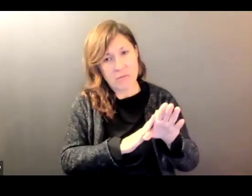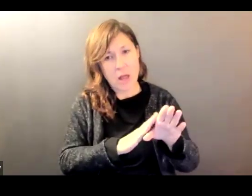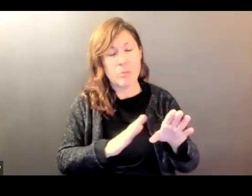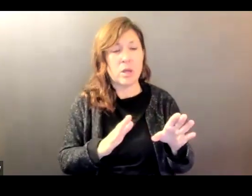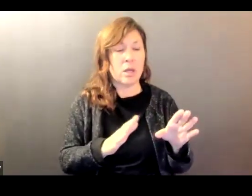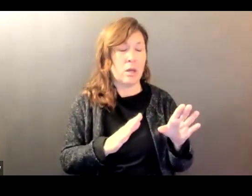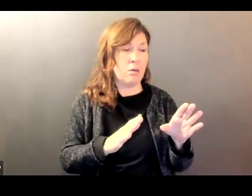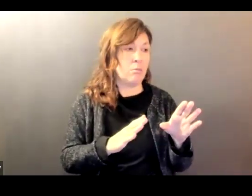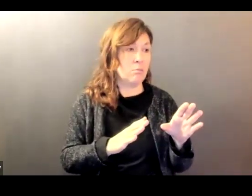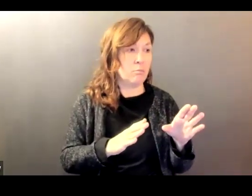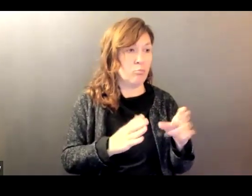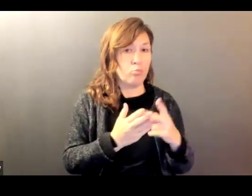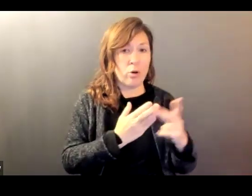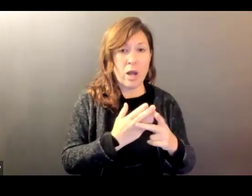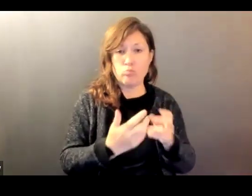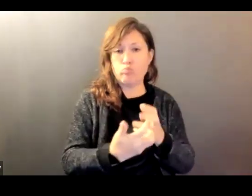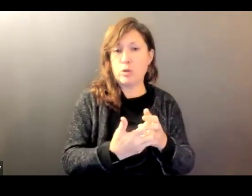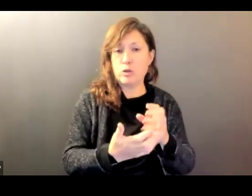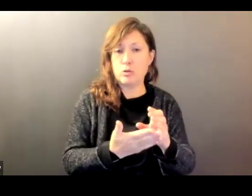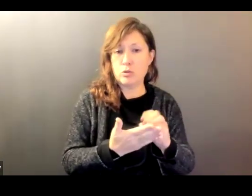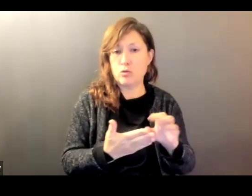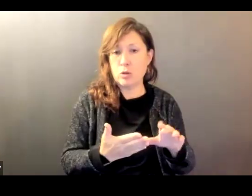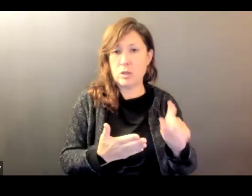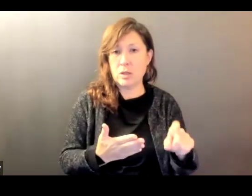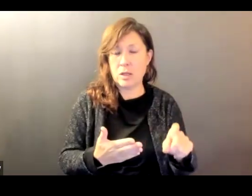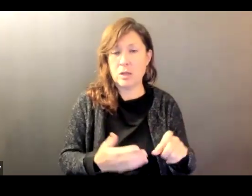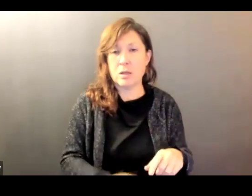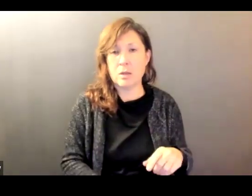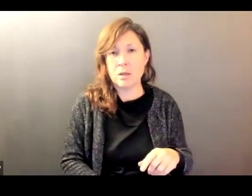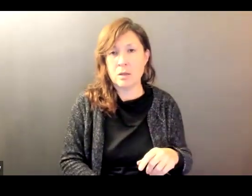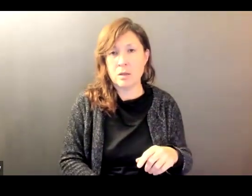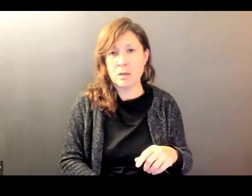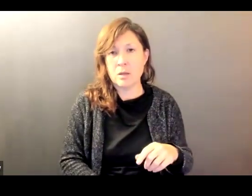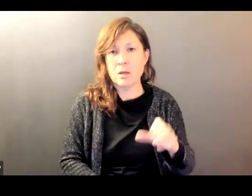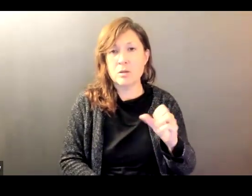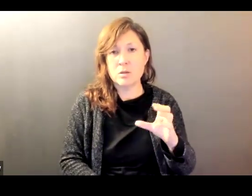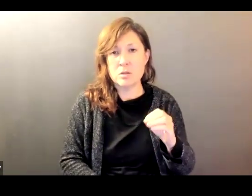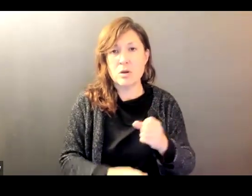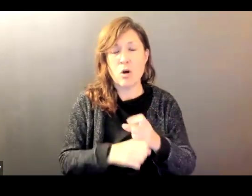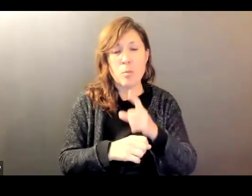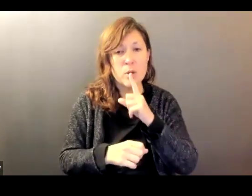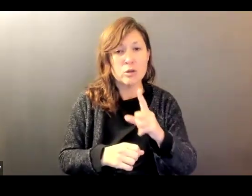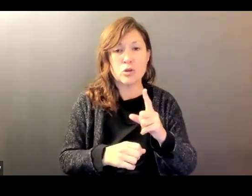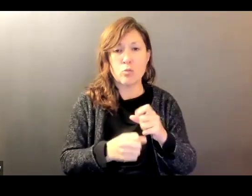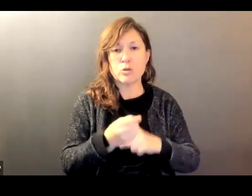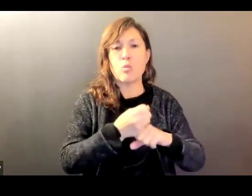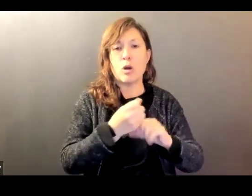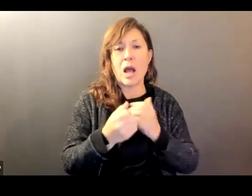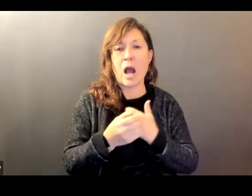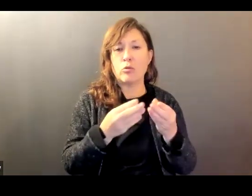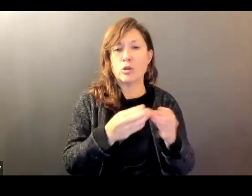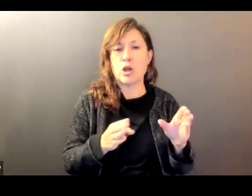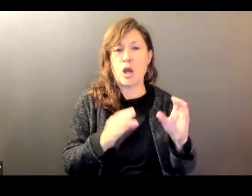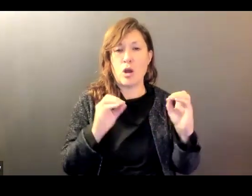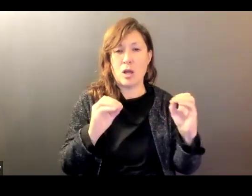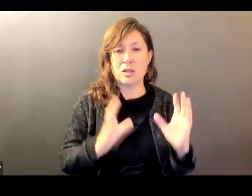development to close for not just special ed, but for our general educators. And that's the course of action that we're really working at. And through the